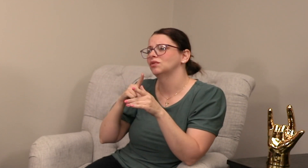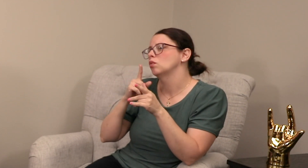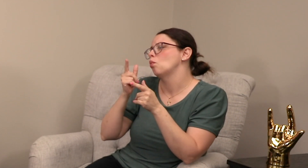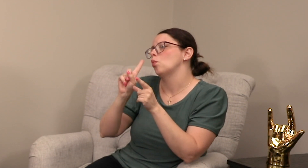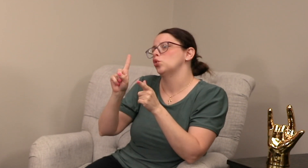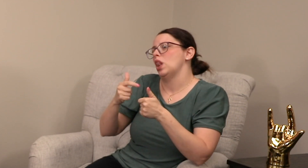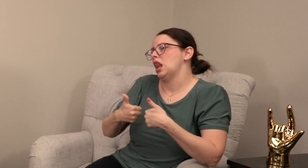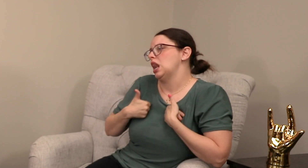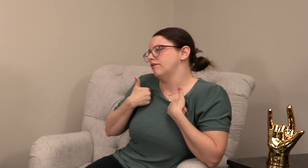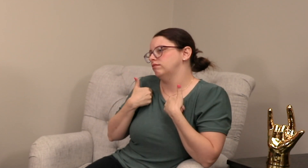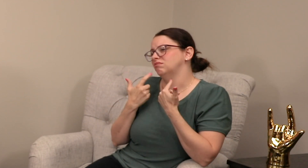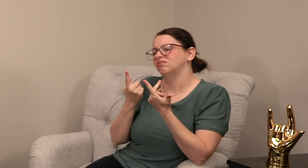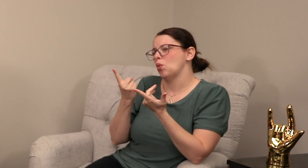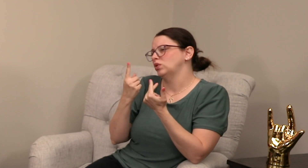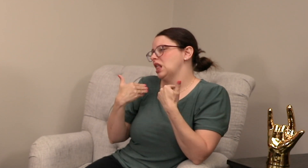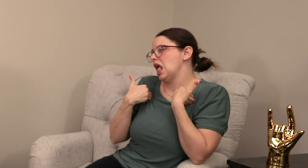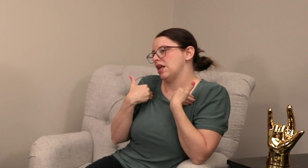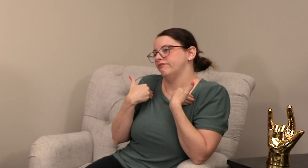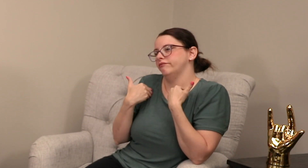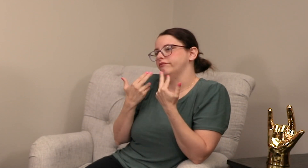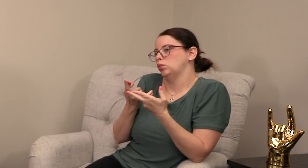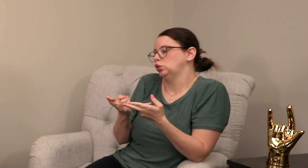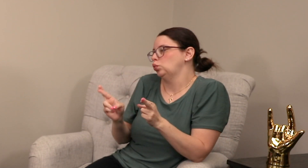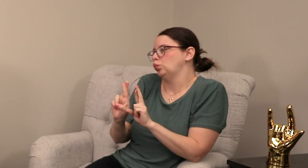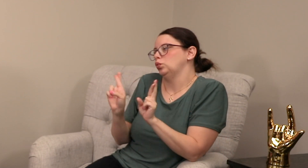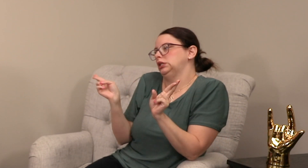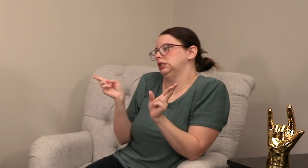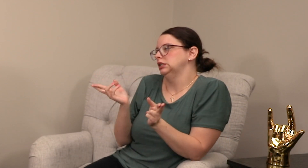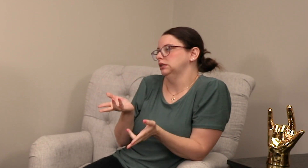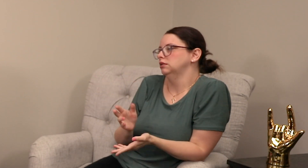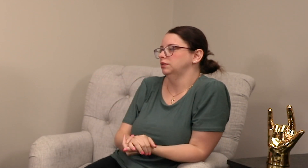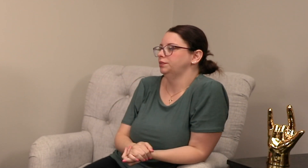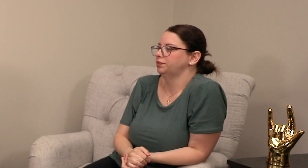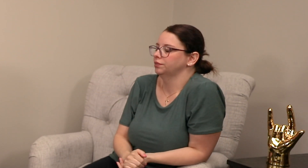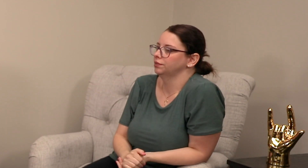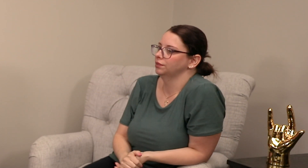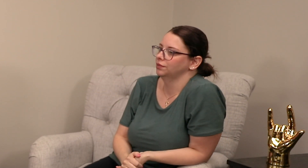the city of Macomb, wherever you live, I mean, they always have resources available.